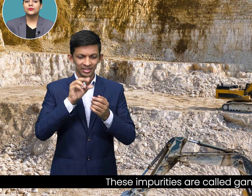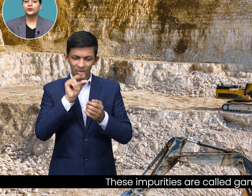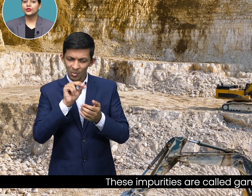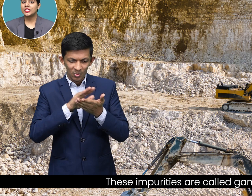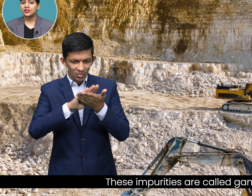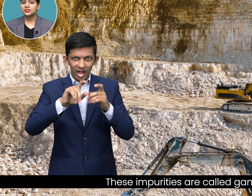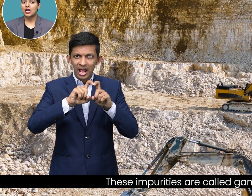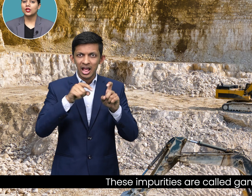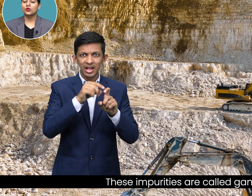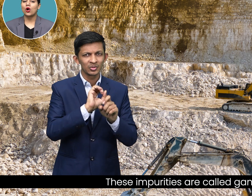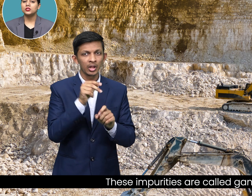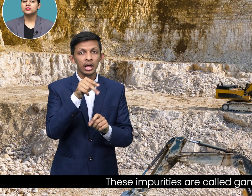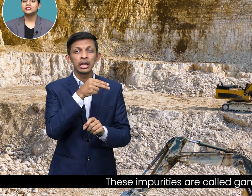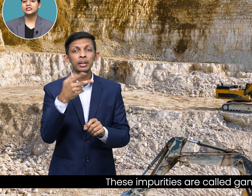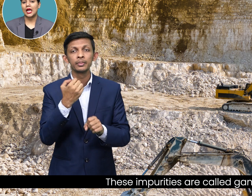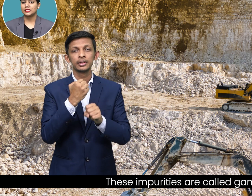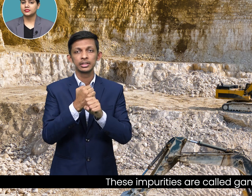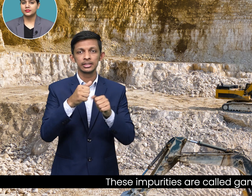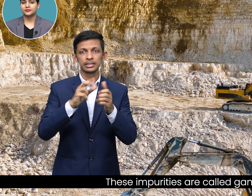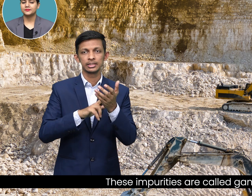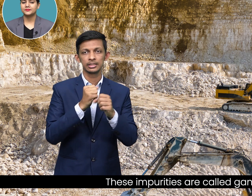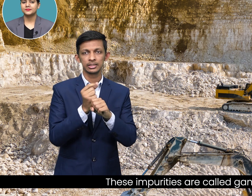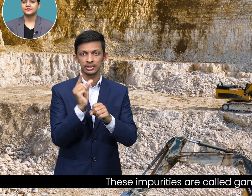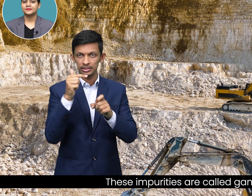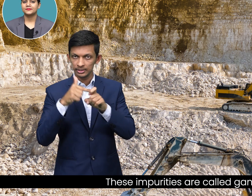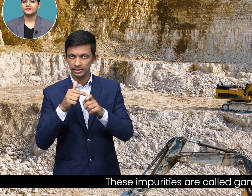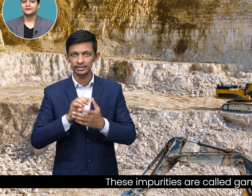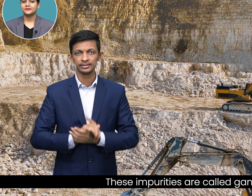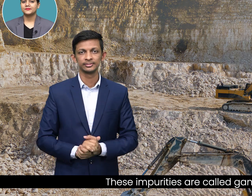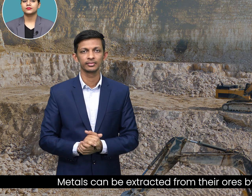These impurities are called gangue.